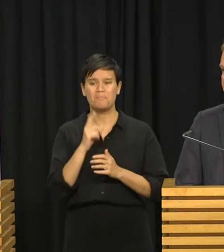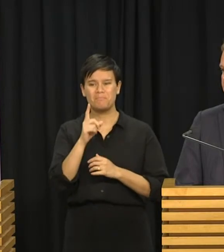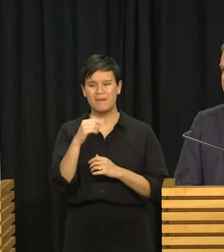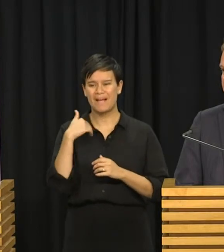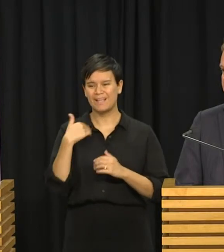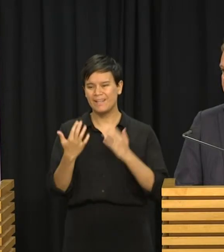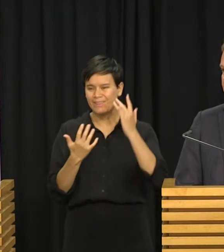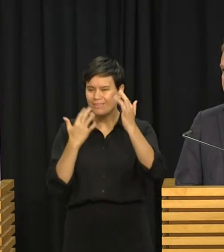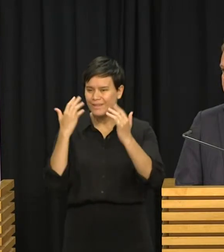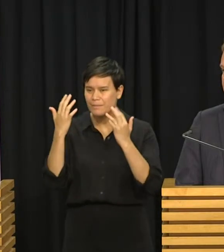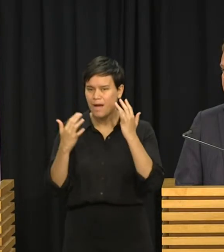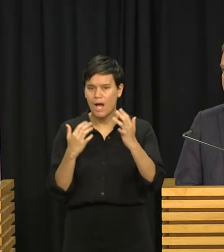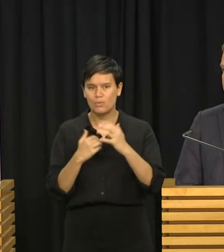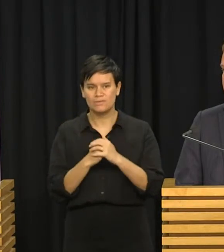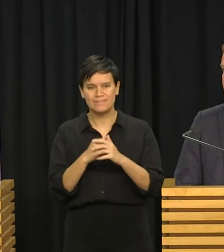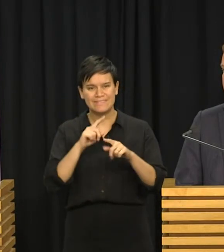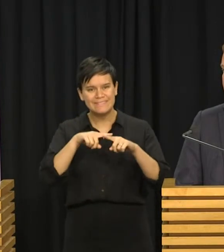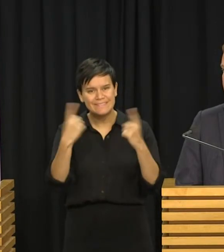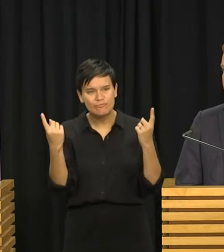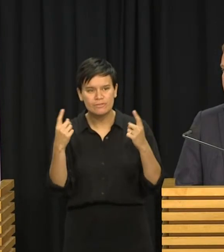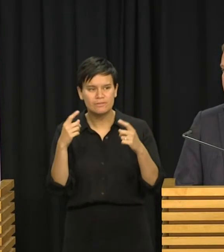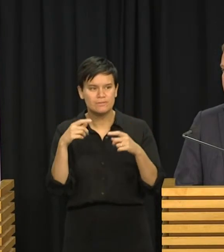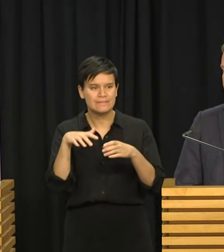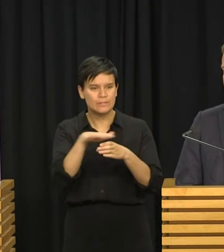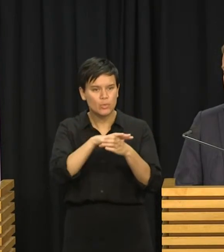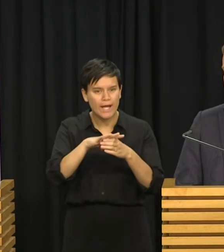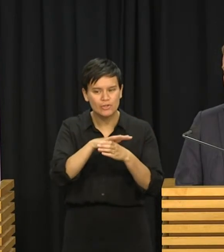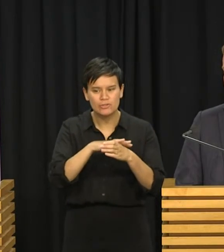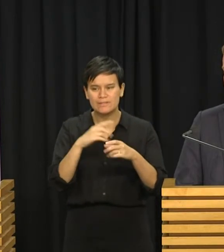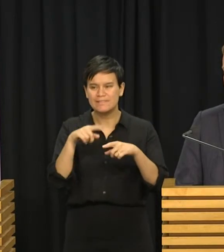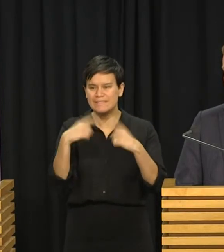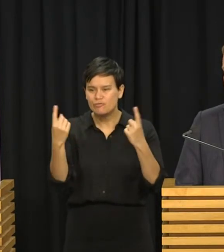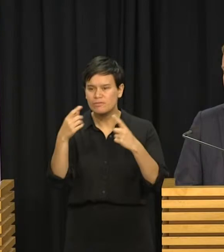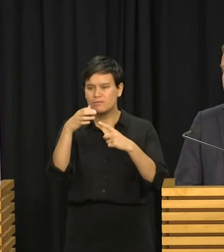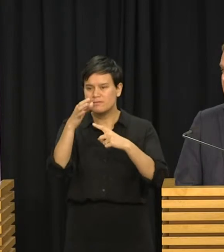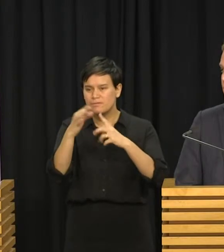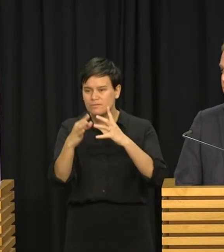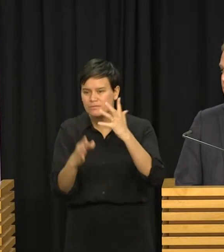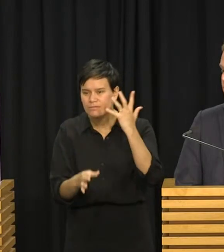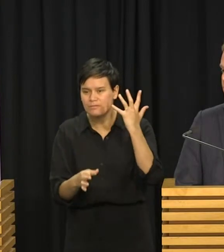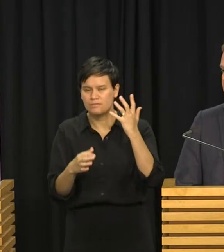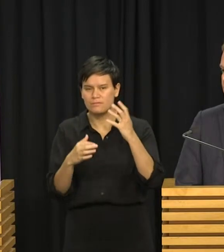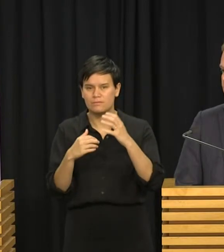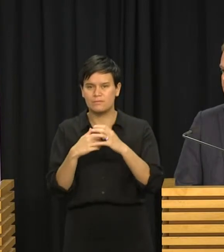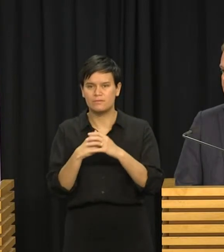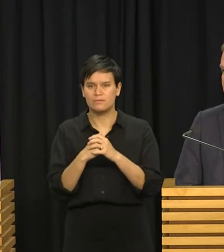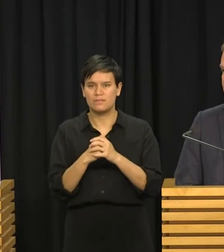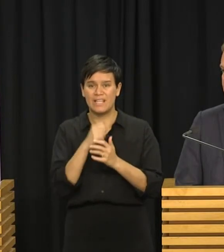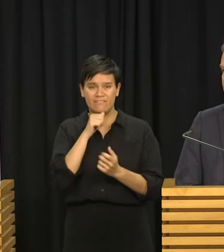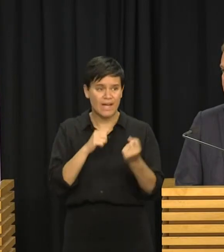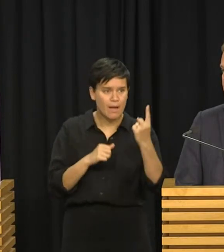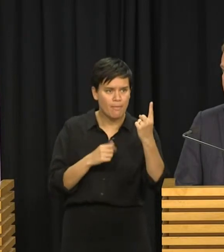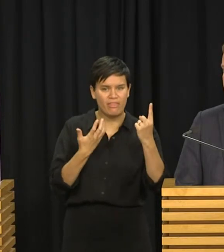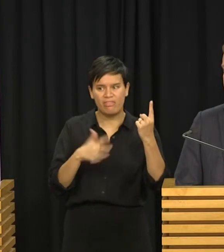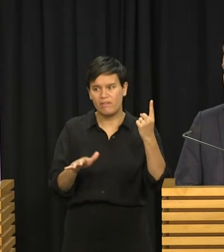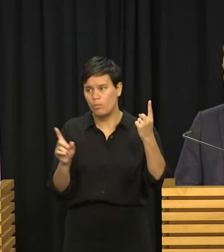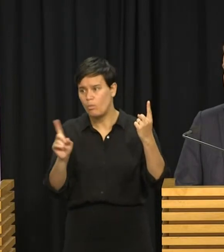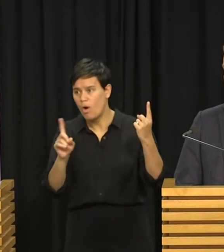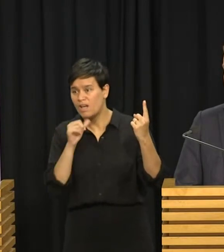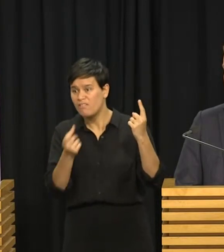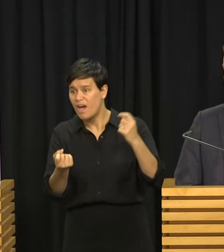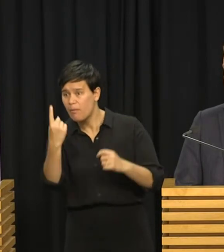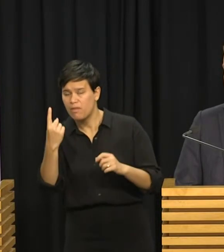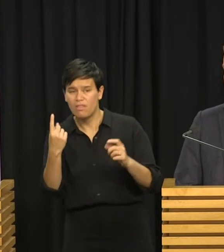variability, of the different variables that we're dealing with. What does that mean in terms of herd immunity for New